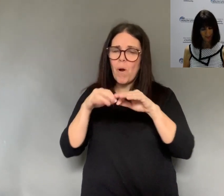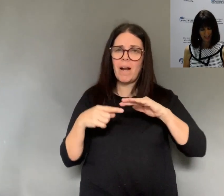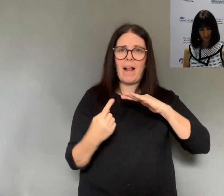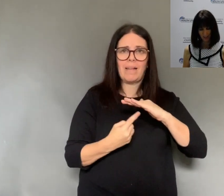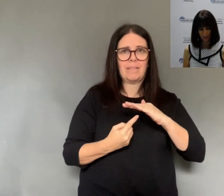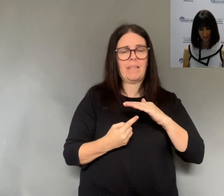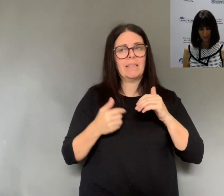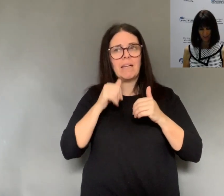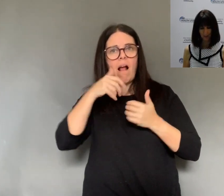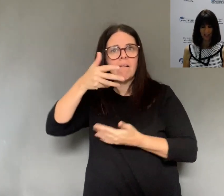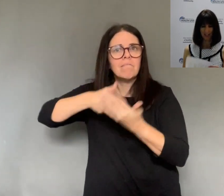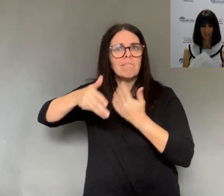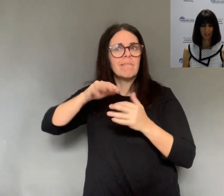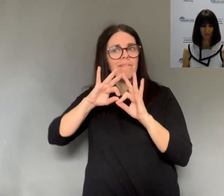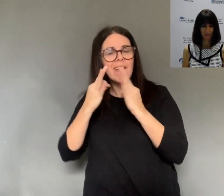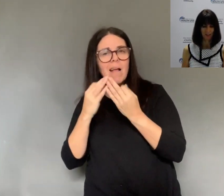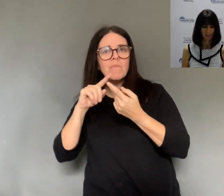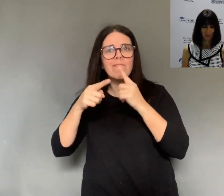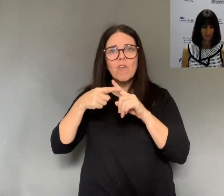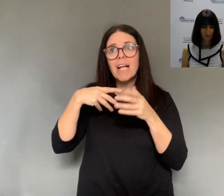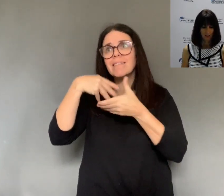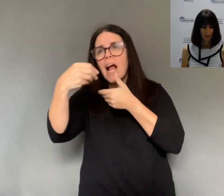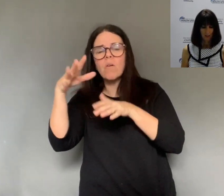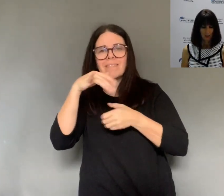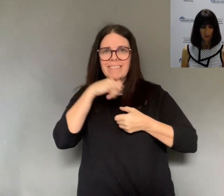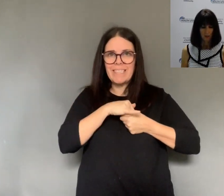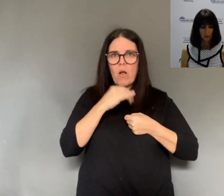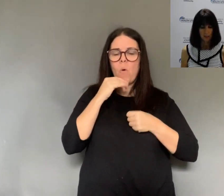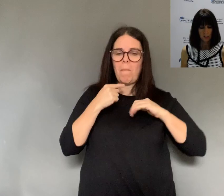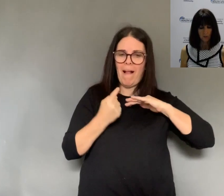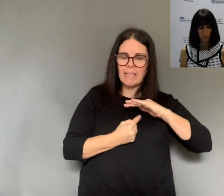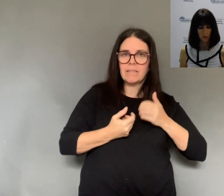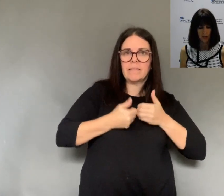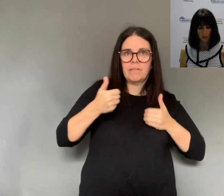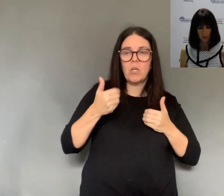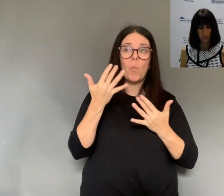I will now share the most current case counts. There are